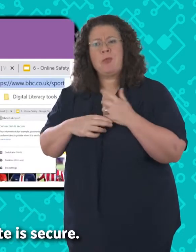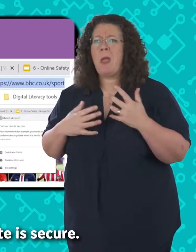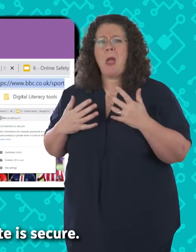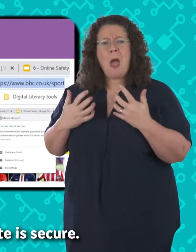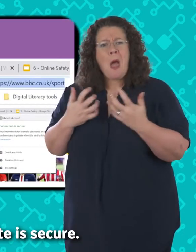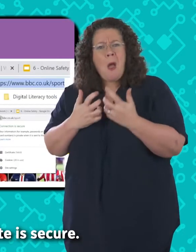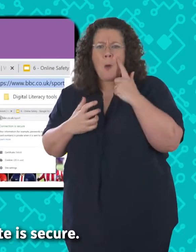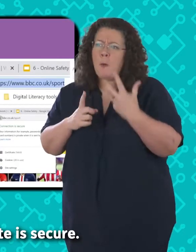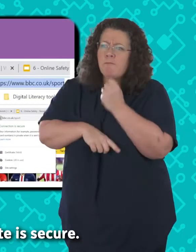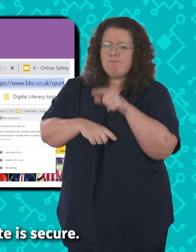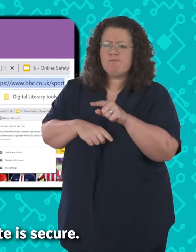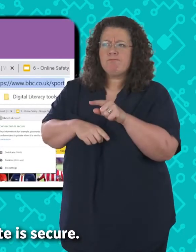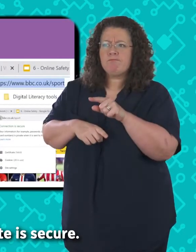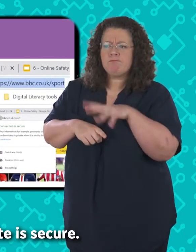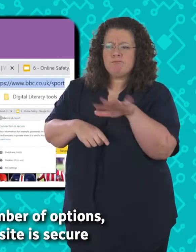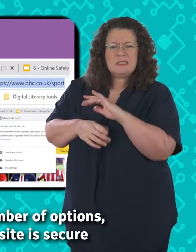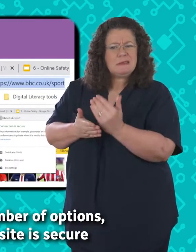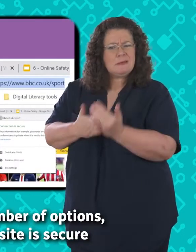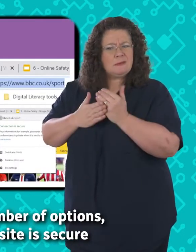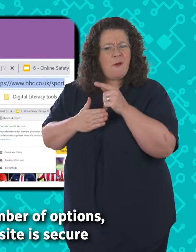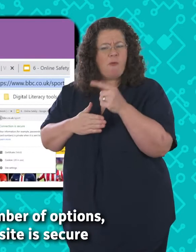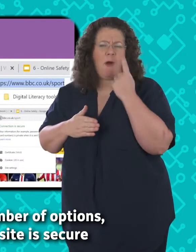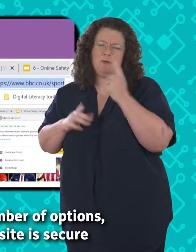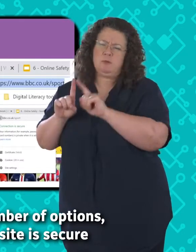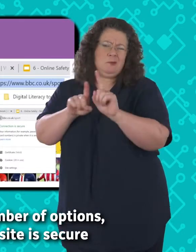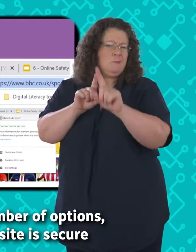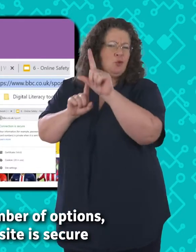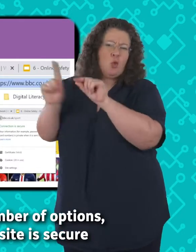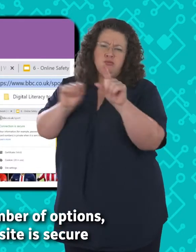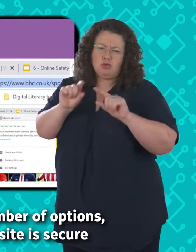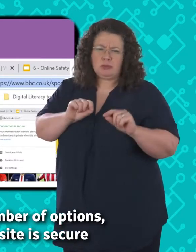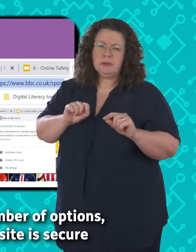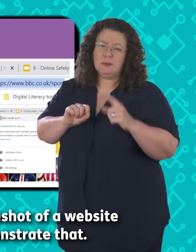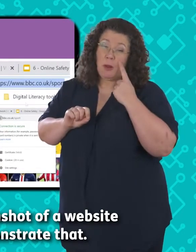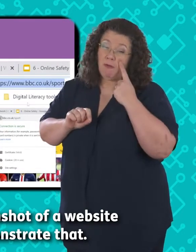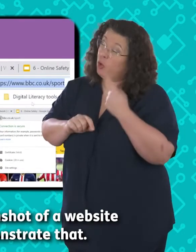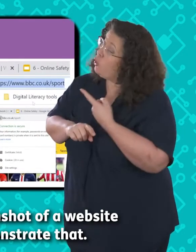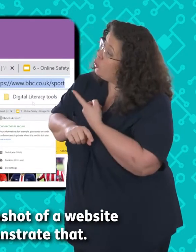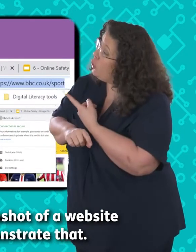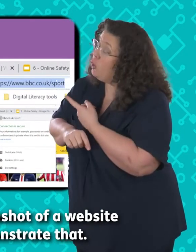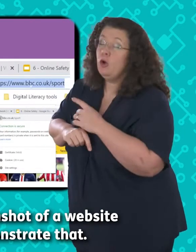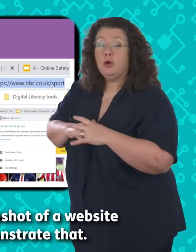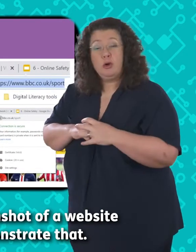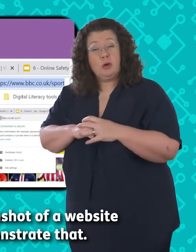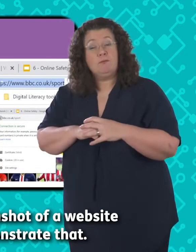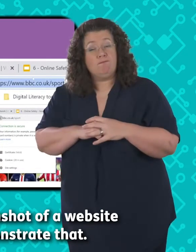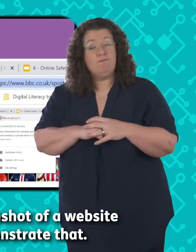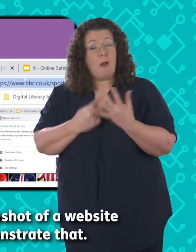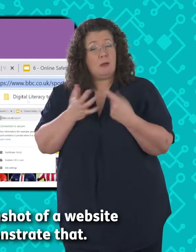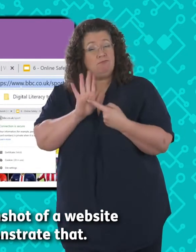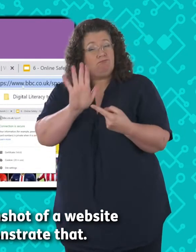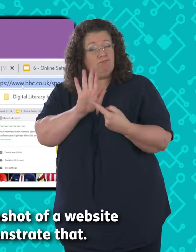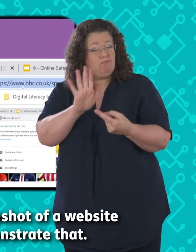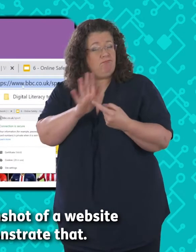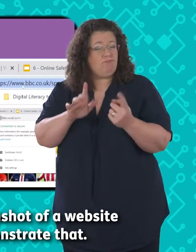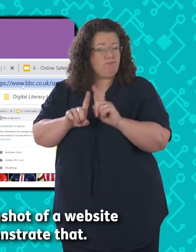How to tell if a site is secure? Well, there are a number of options that let us tell if a site is secure. And we've got a screenshot of a